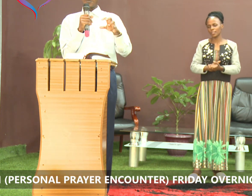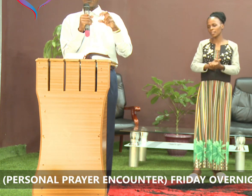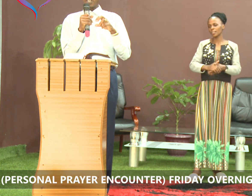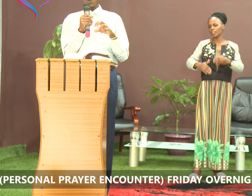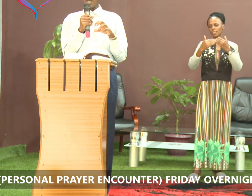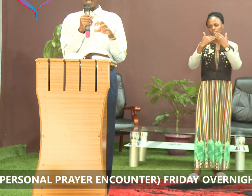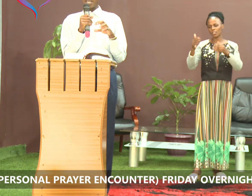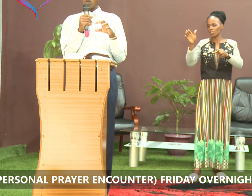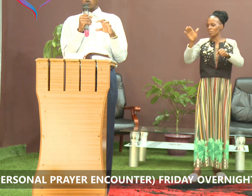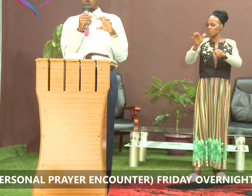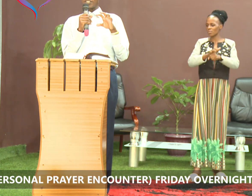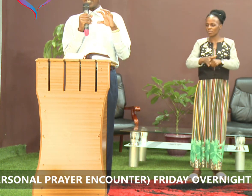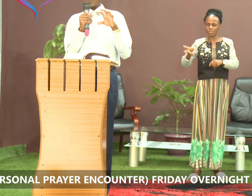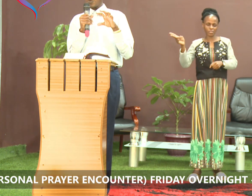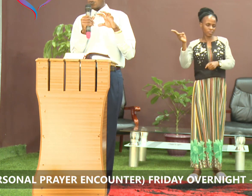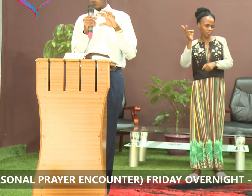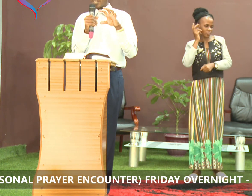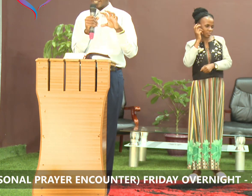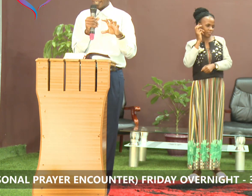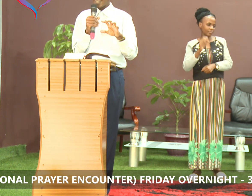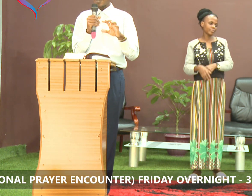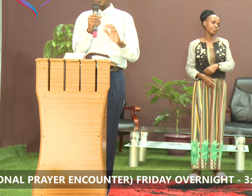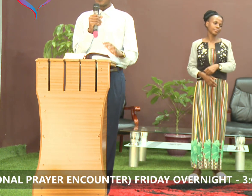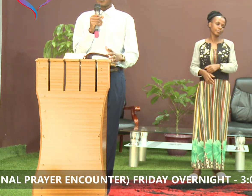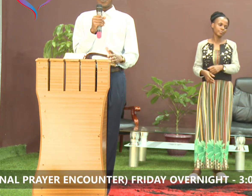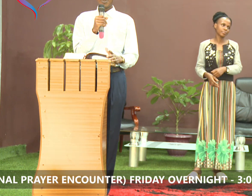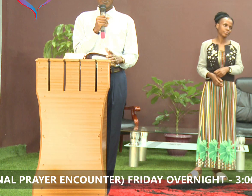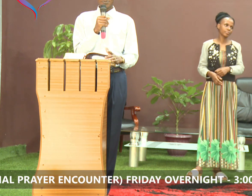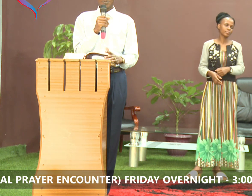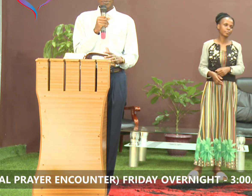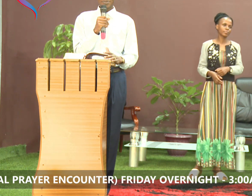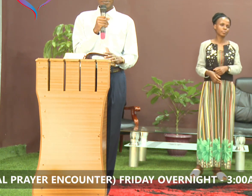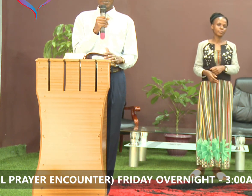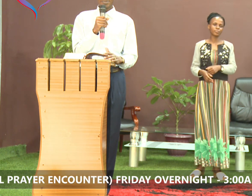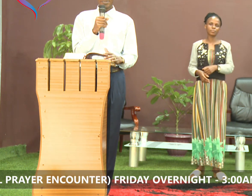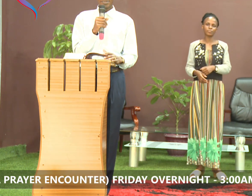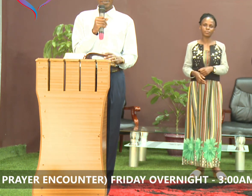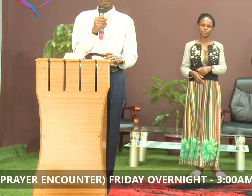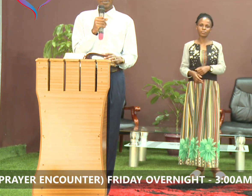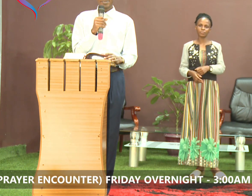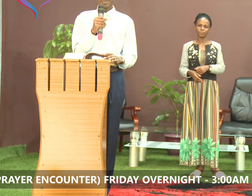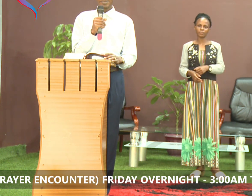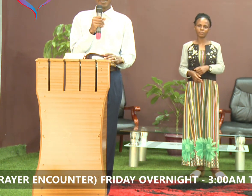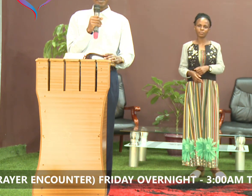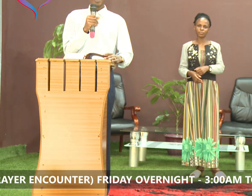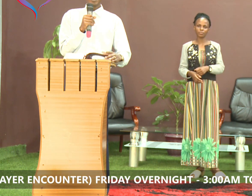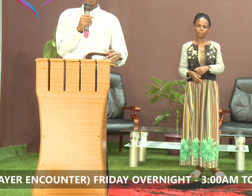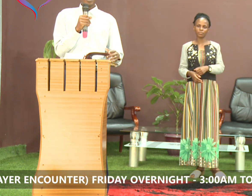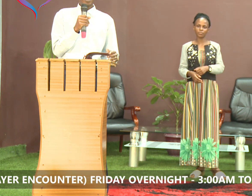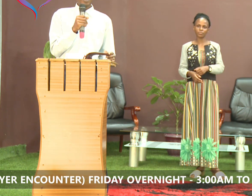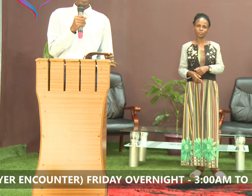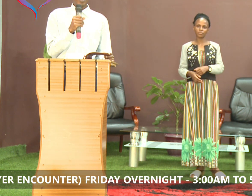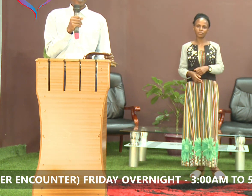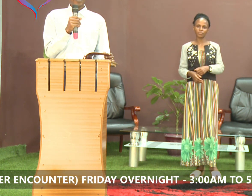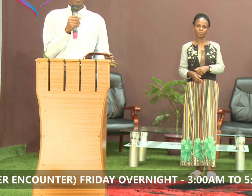bufumbo bwaffe n'obanga osiima bw'oba owuliriza. I wish even the people that are sending